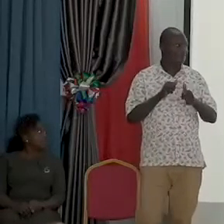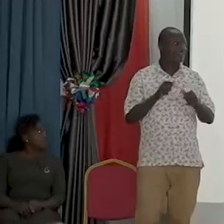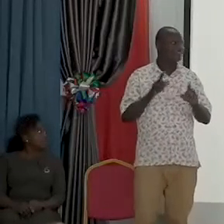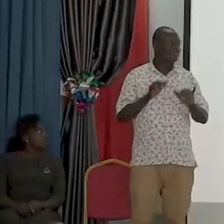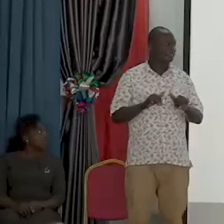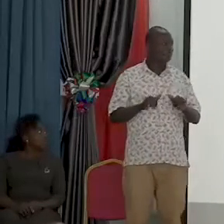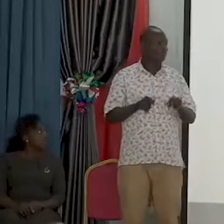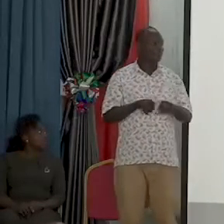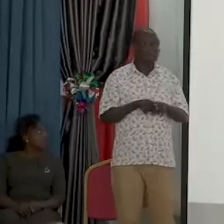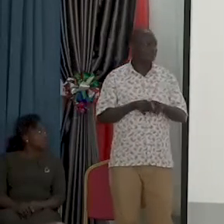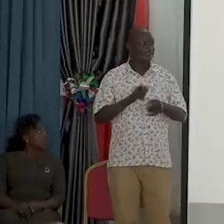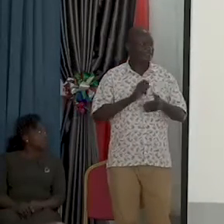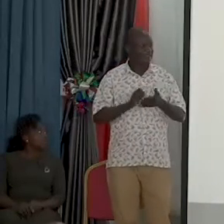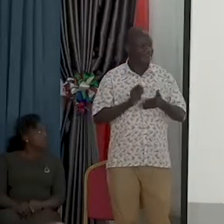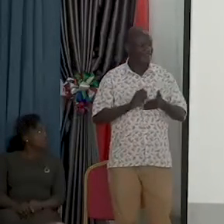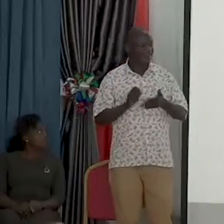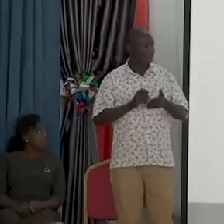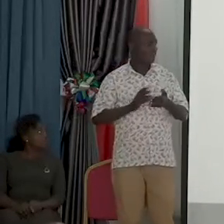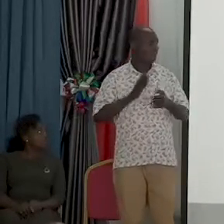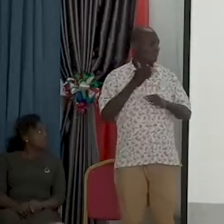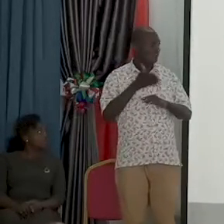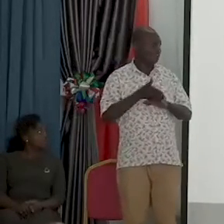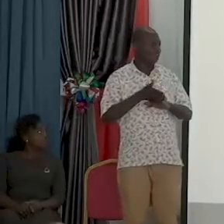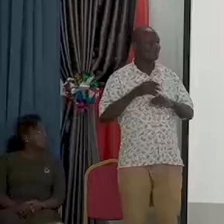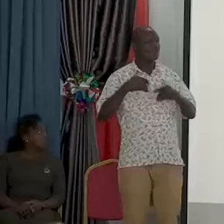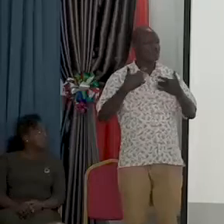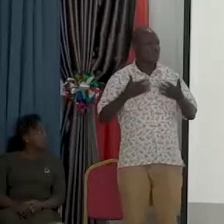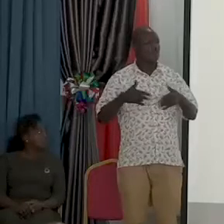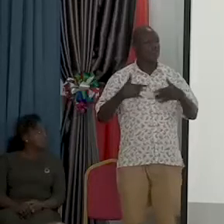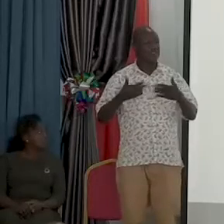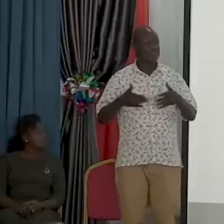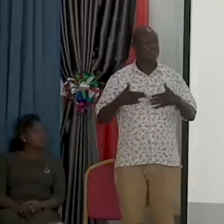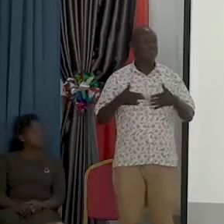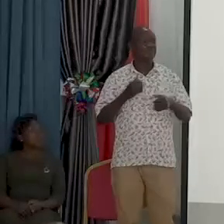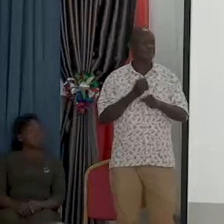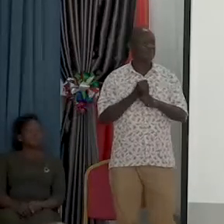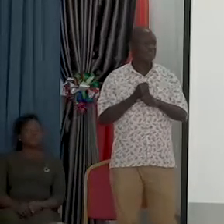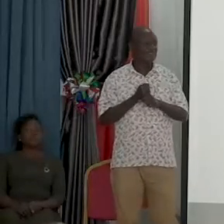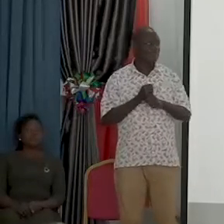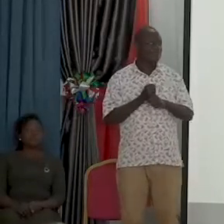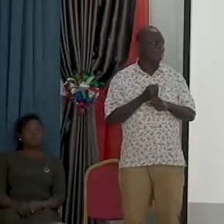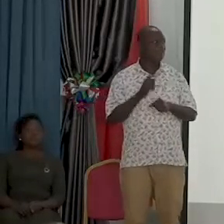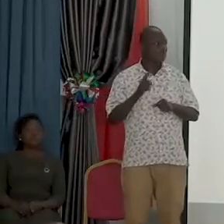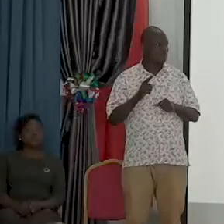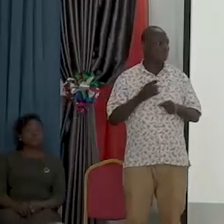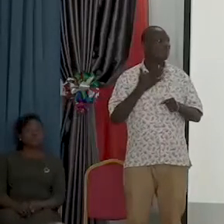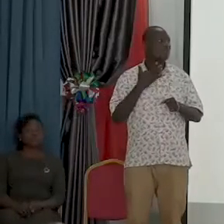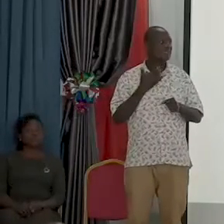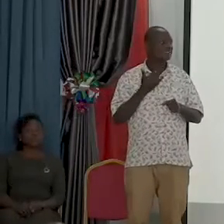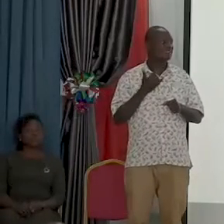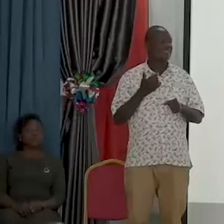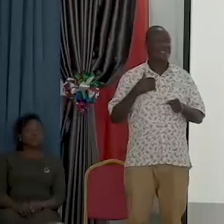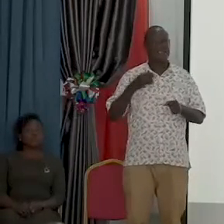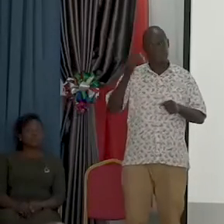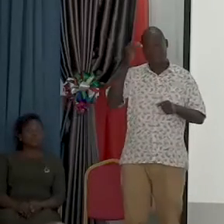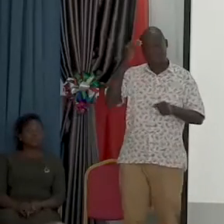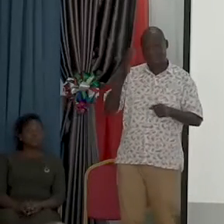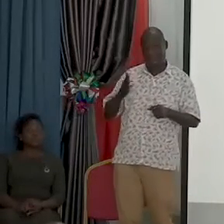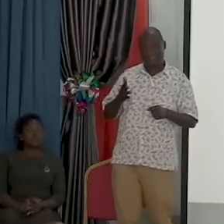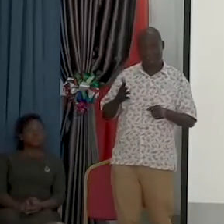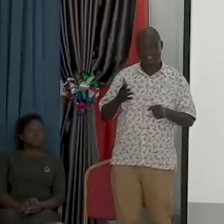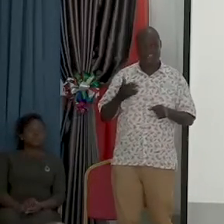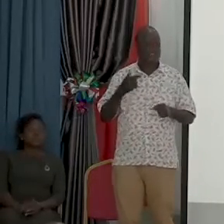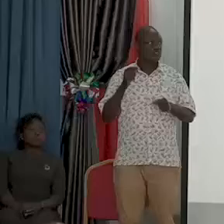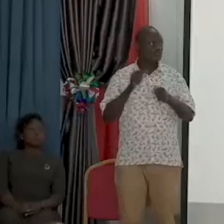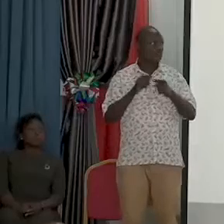we remind them of frequently, that we model for them, is that we want our students to